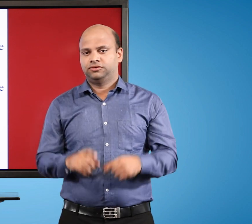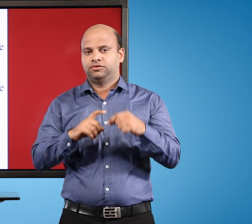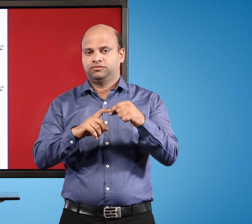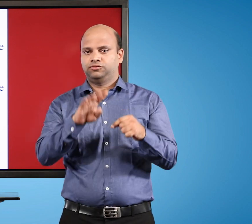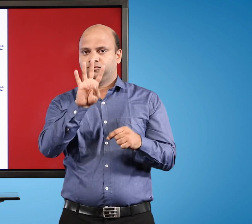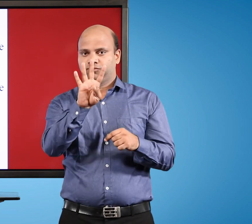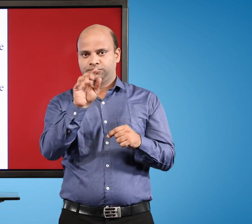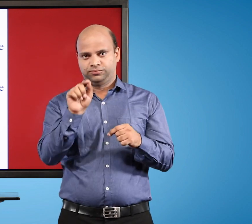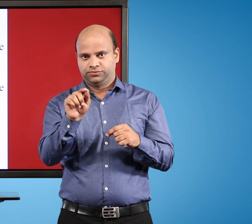4.